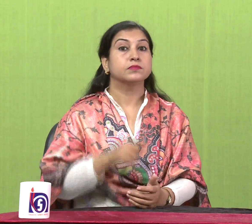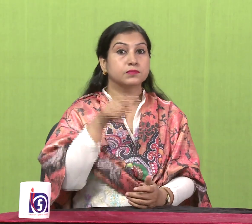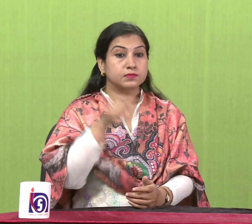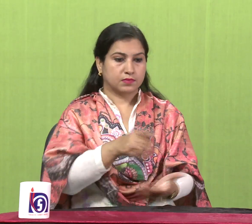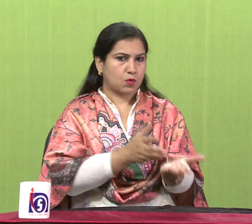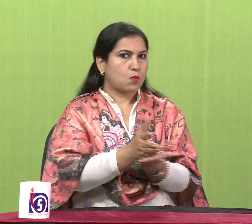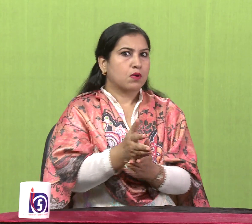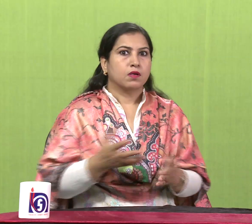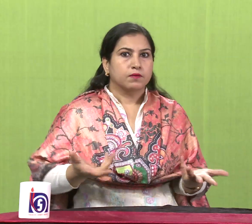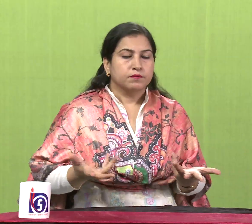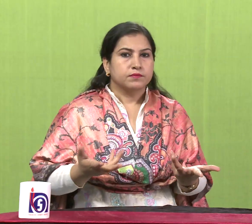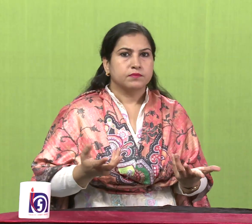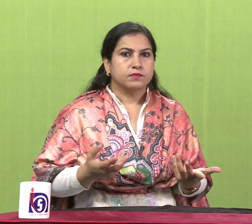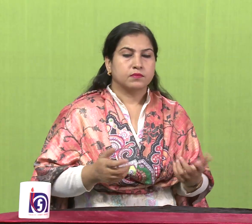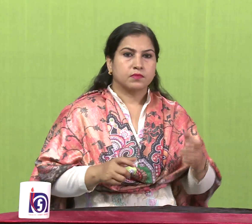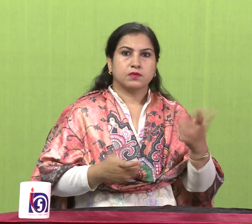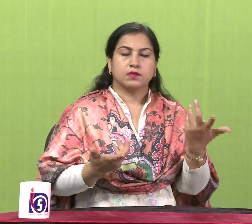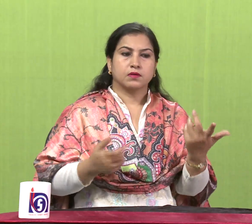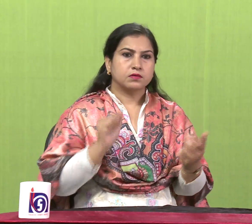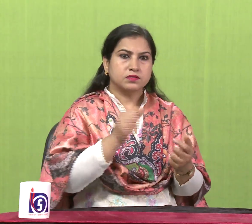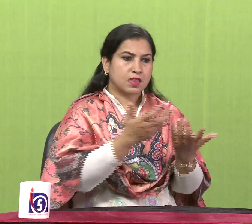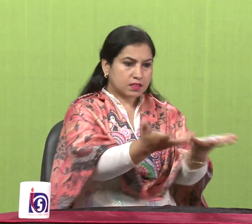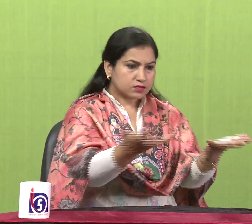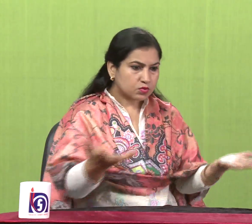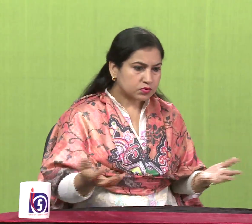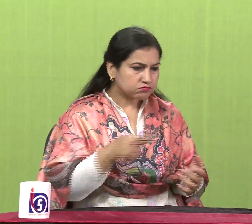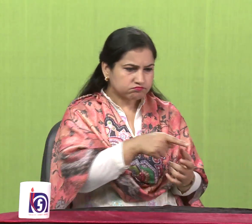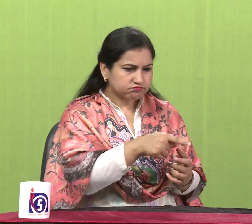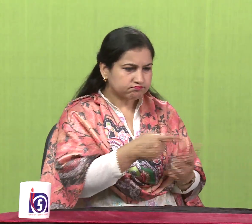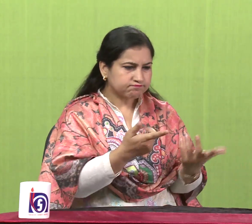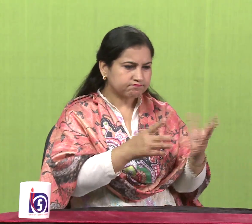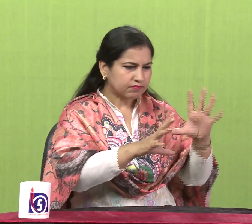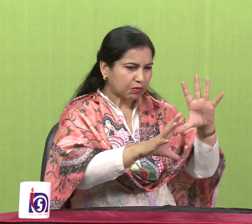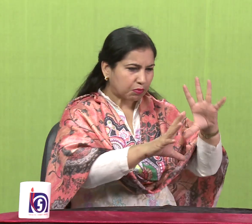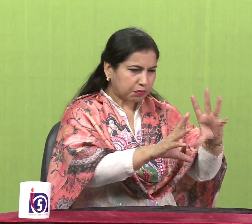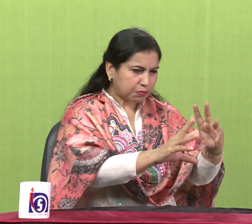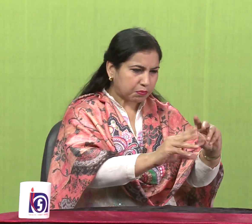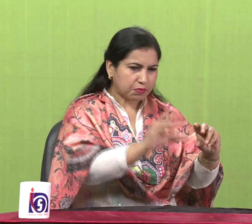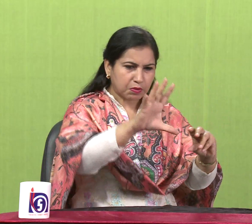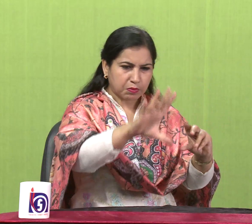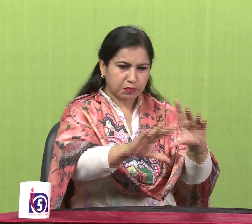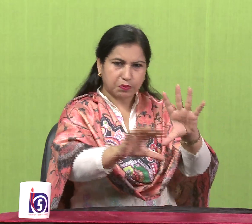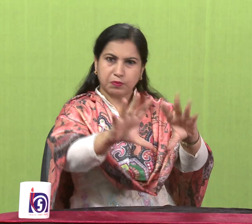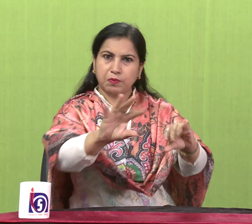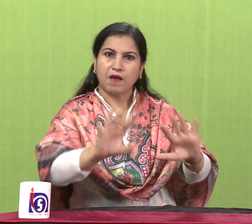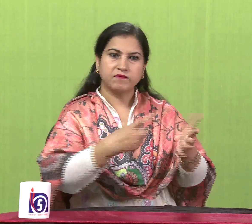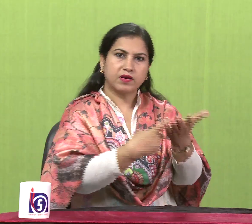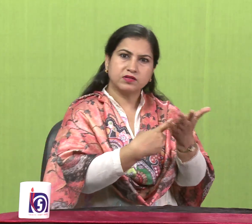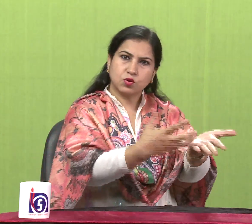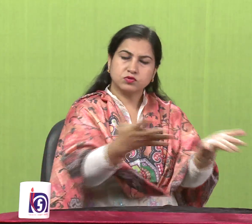In this way, the quantity of these resources has decreased,